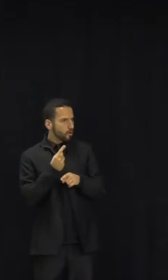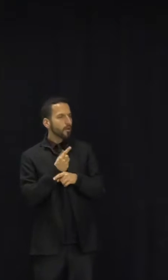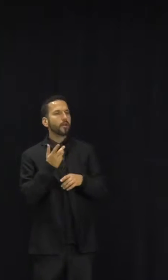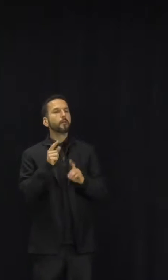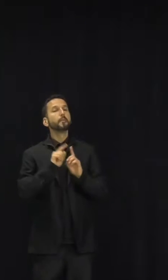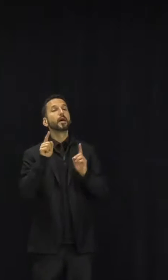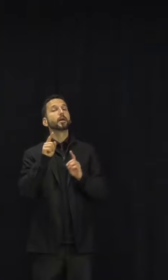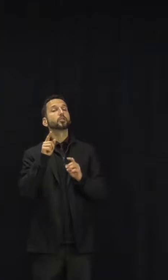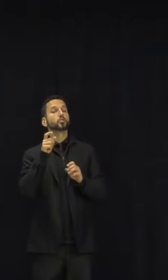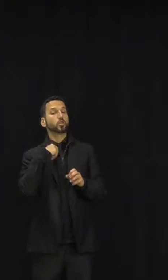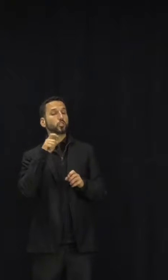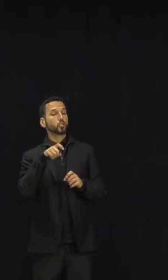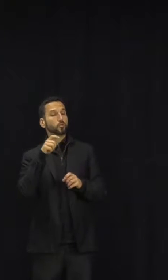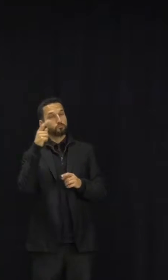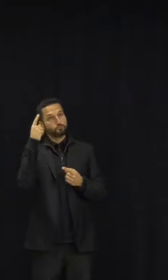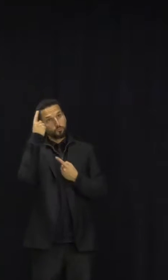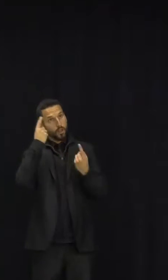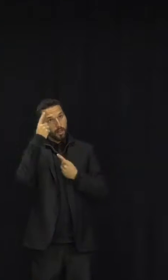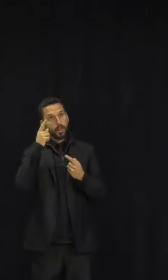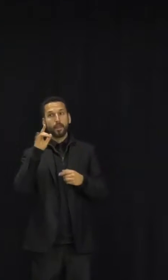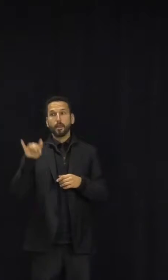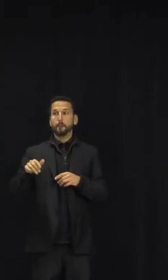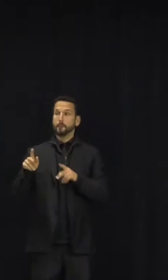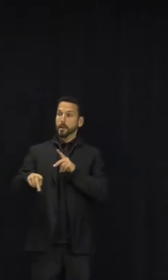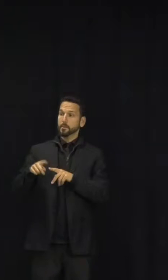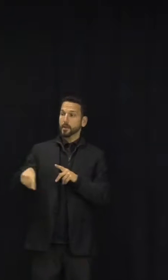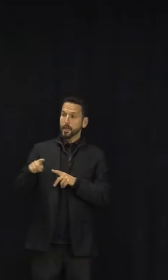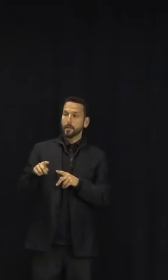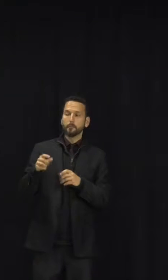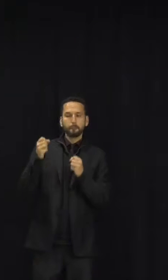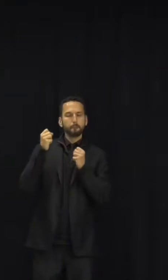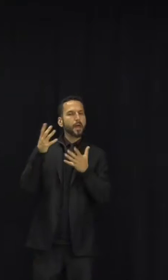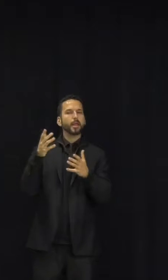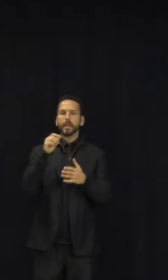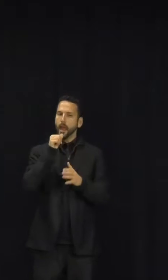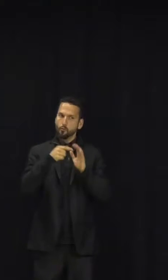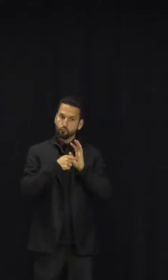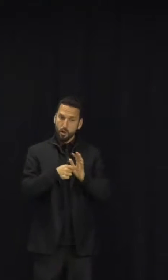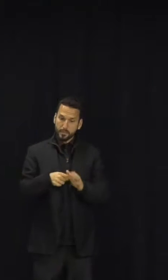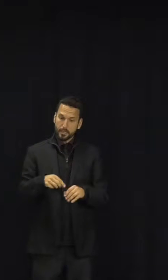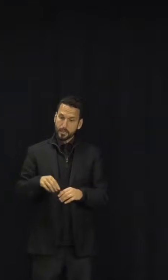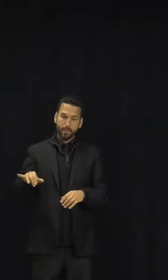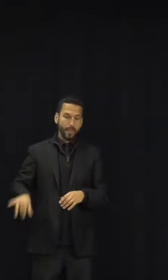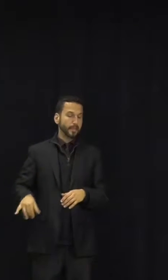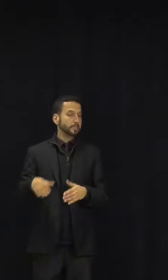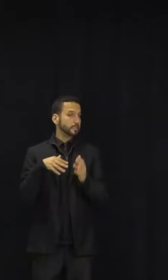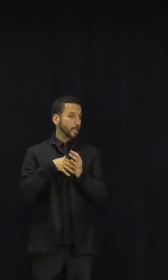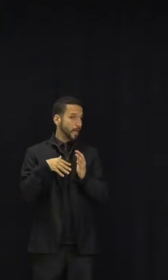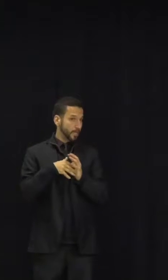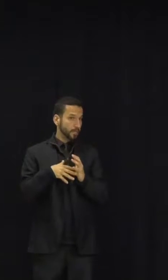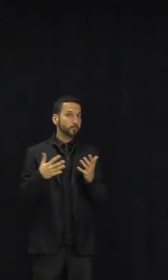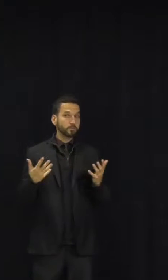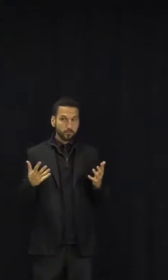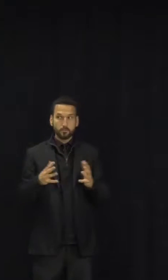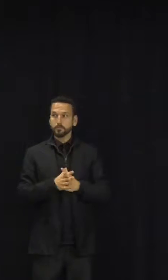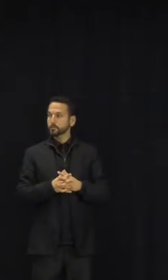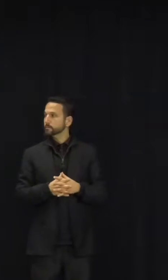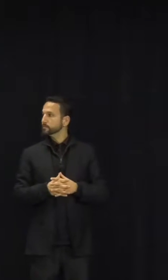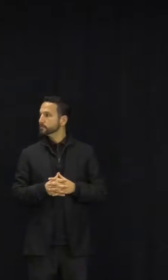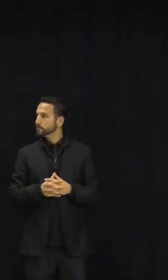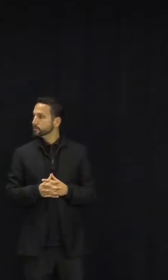working behind the scenes, beyond the stage. We're specifically focused on raising the visibility of